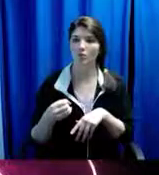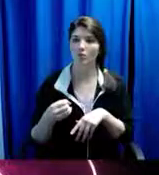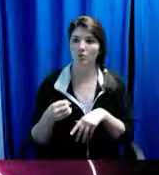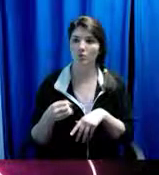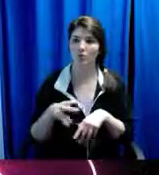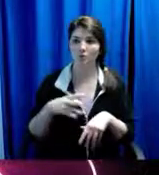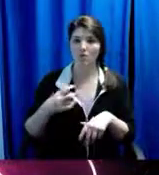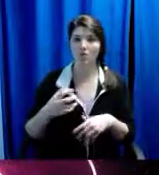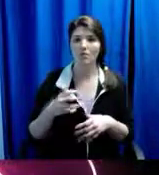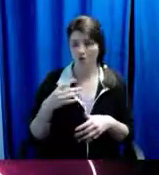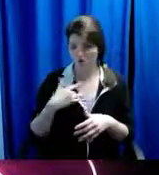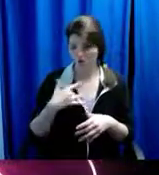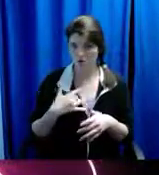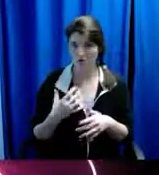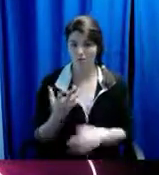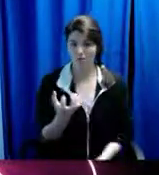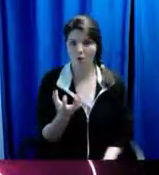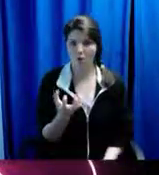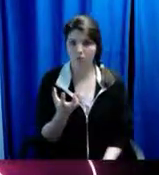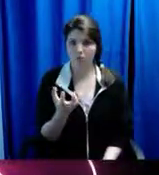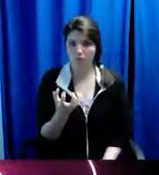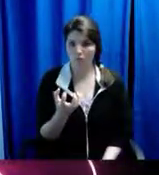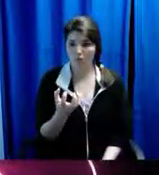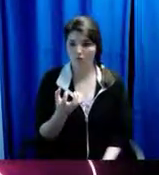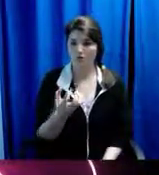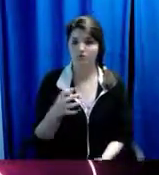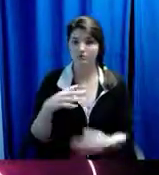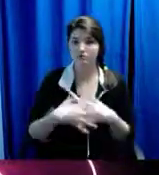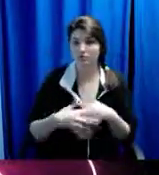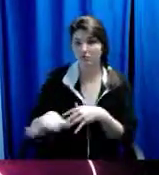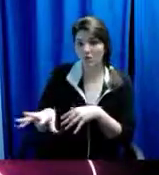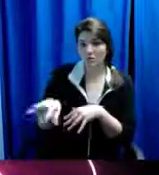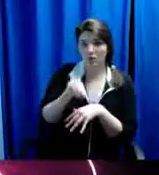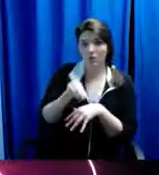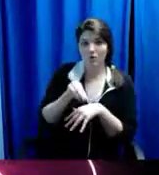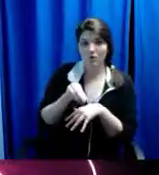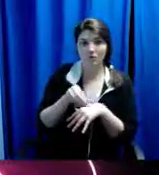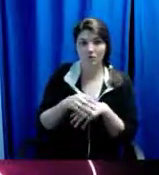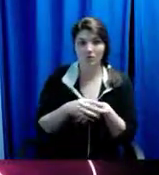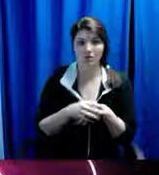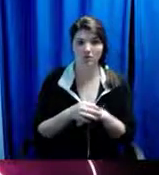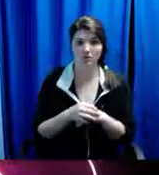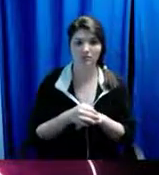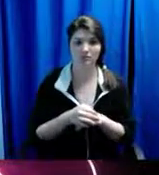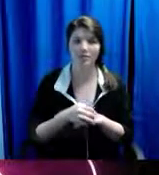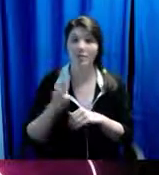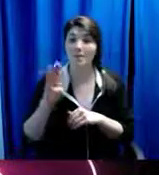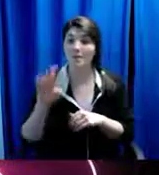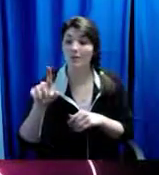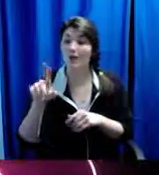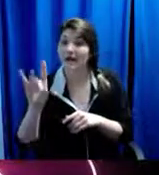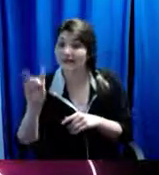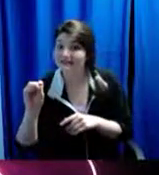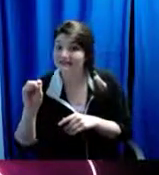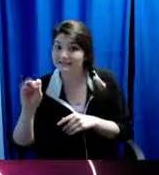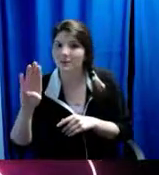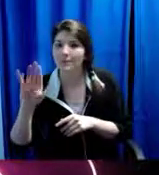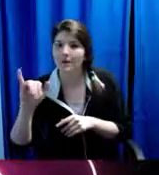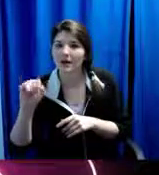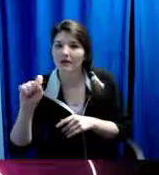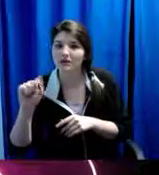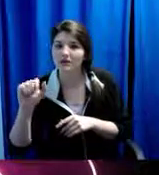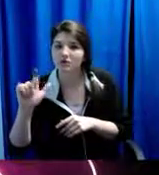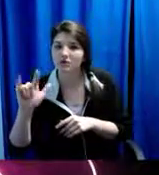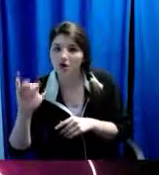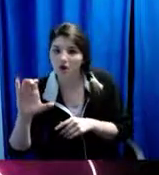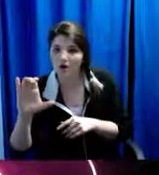is called the systolic pressure. When the diastolic occurs, more blood is pumped by the heart.